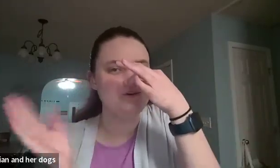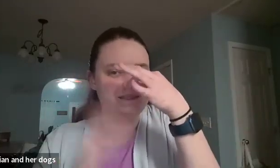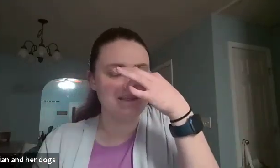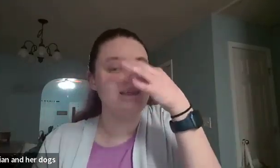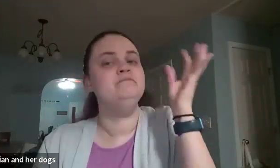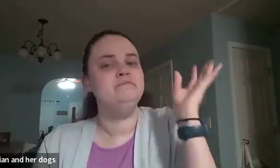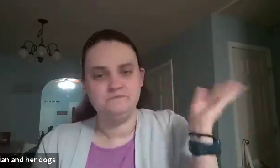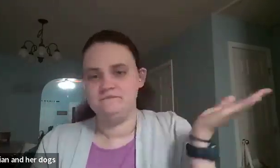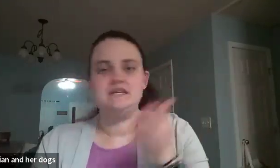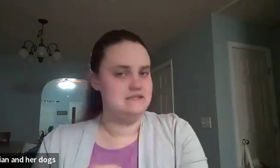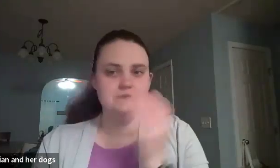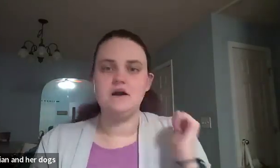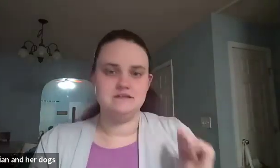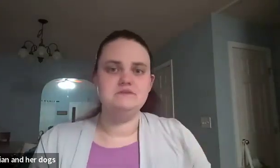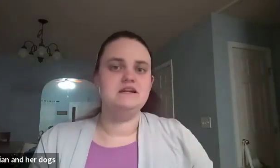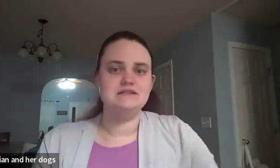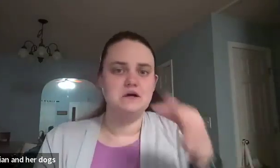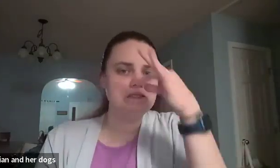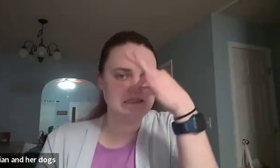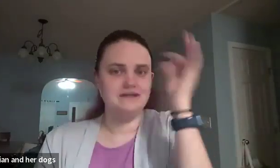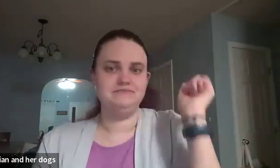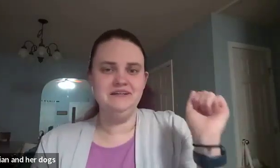pu stinky. Same concept in ASL, stink.